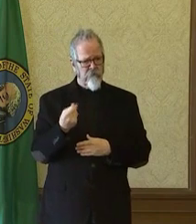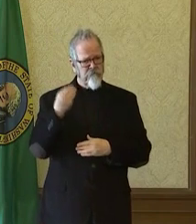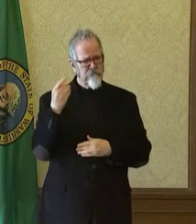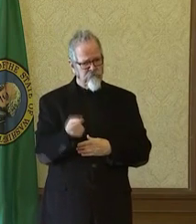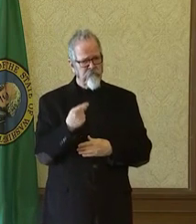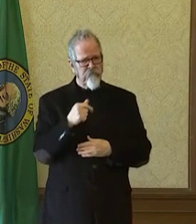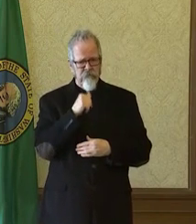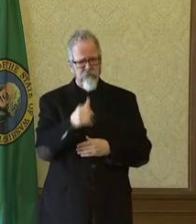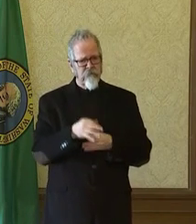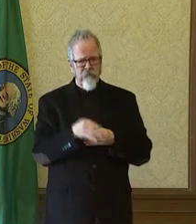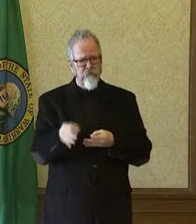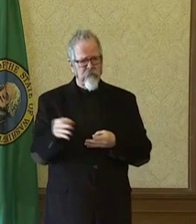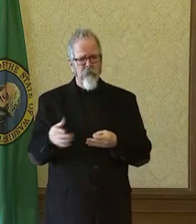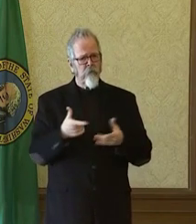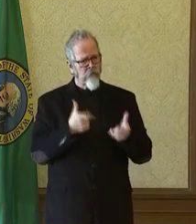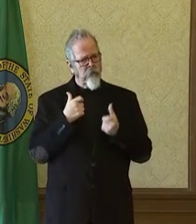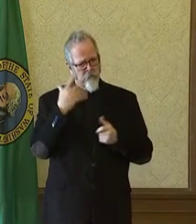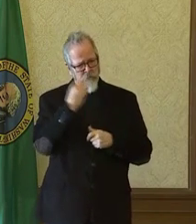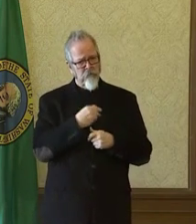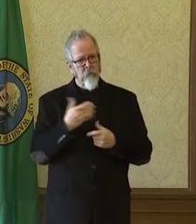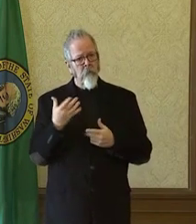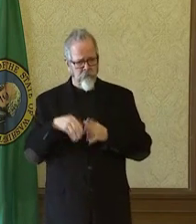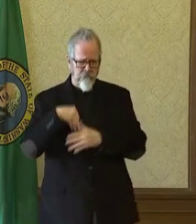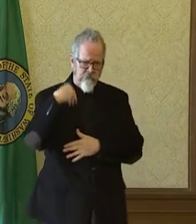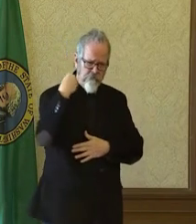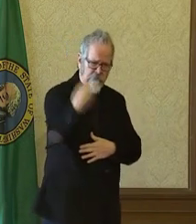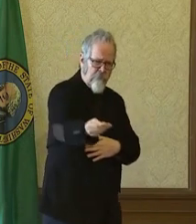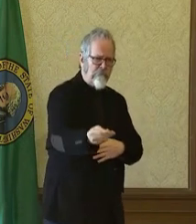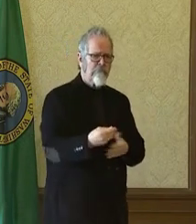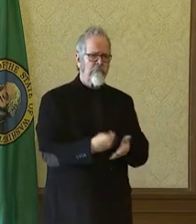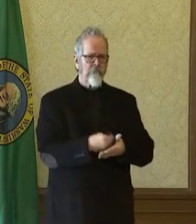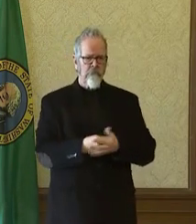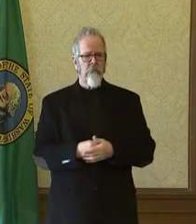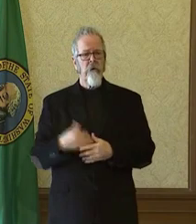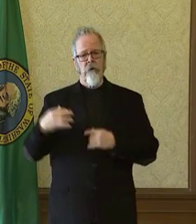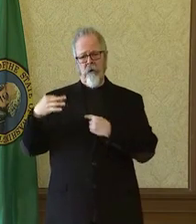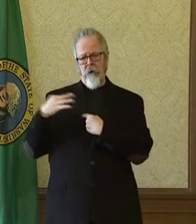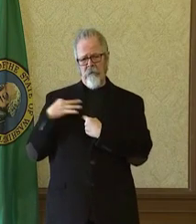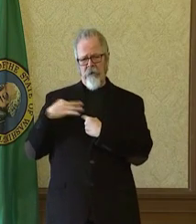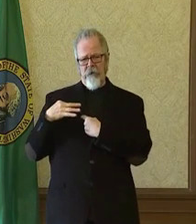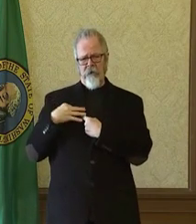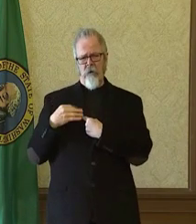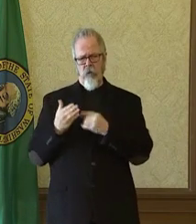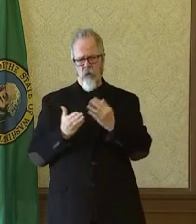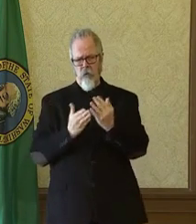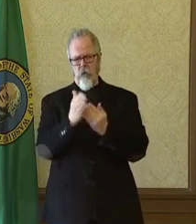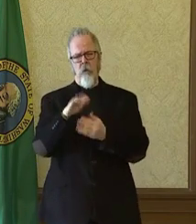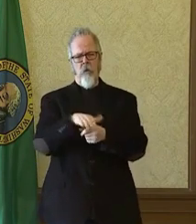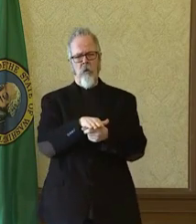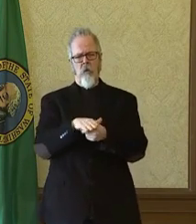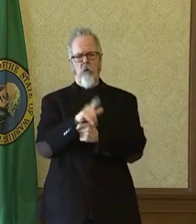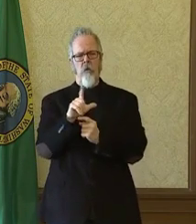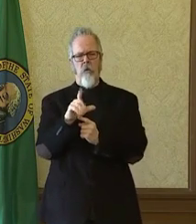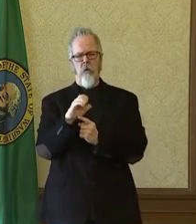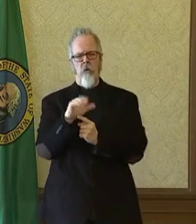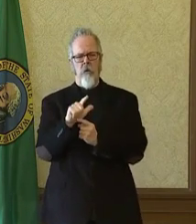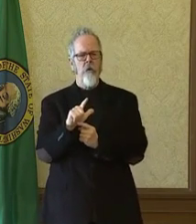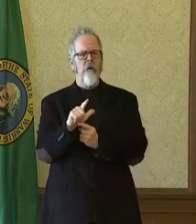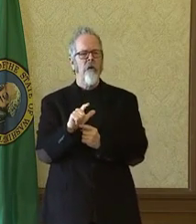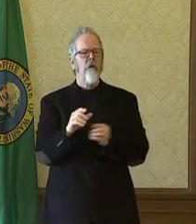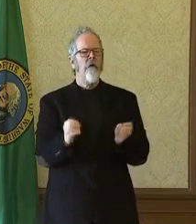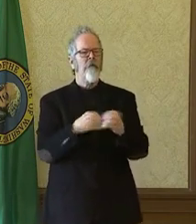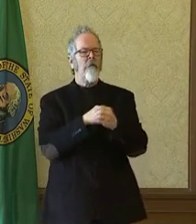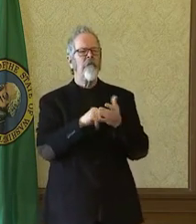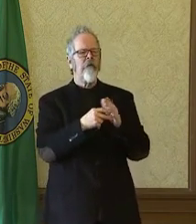a familiarity with the businesses in their communities. So the funds will be, we're already set up the